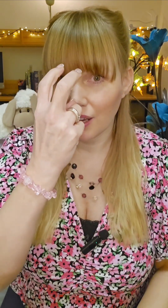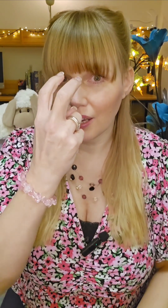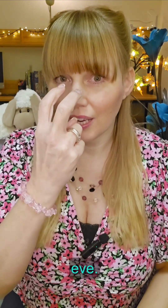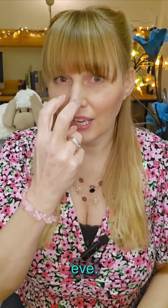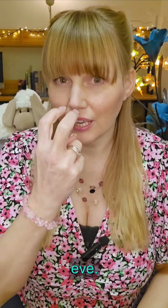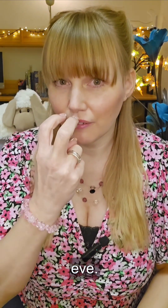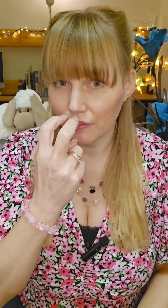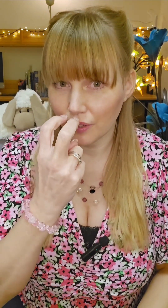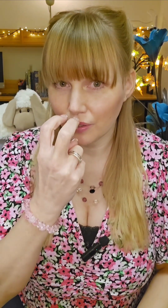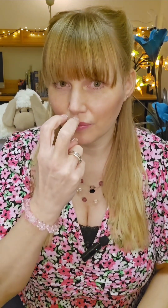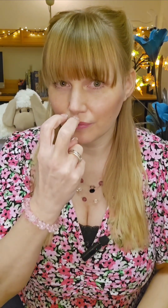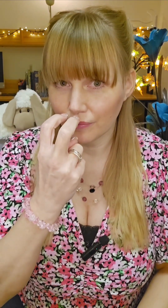Eve.